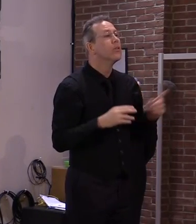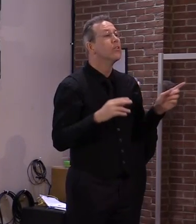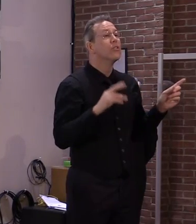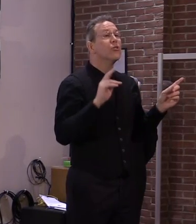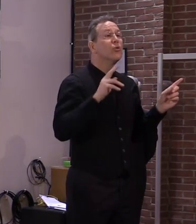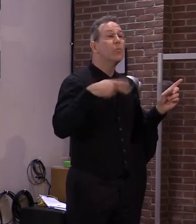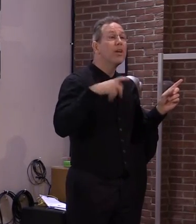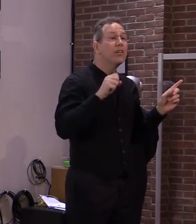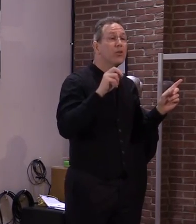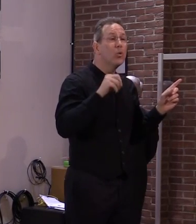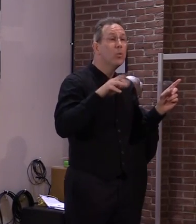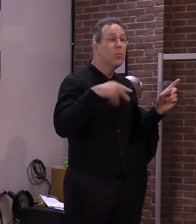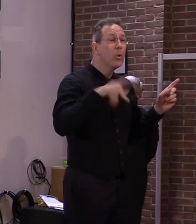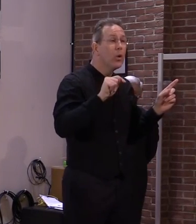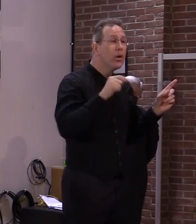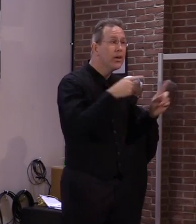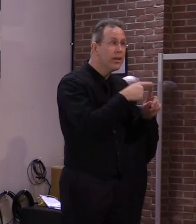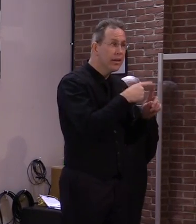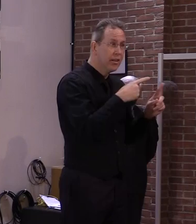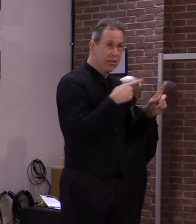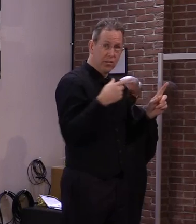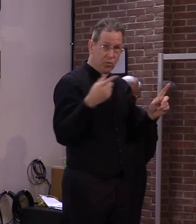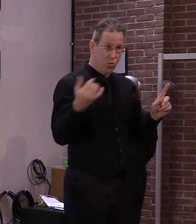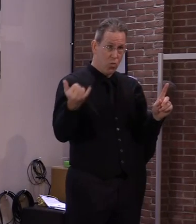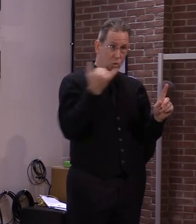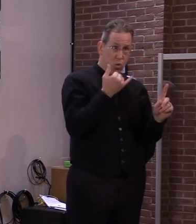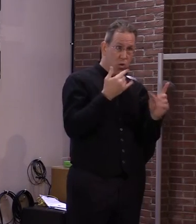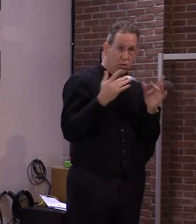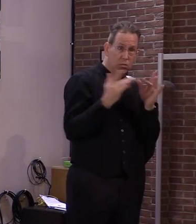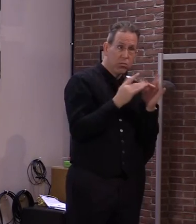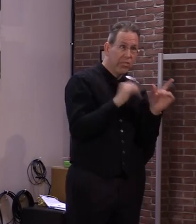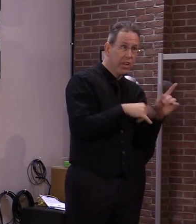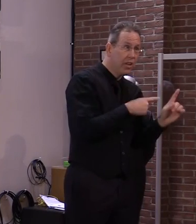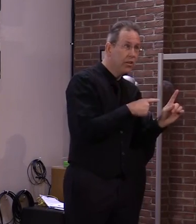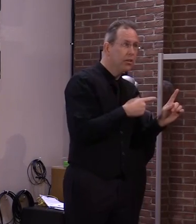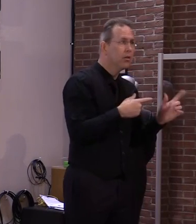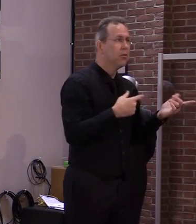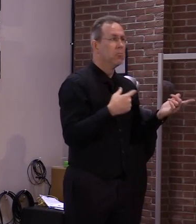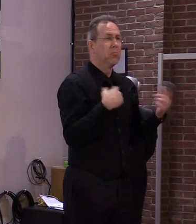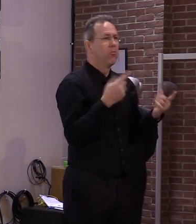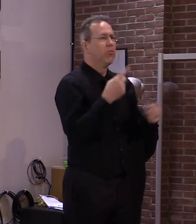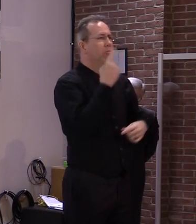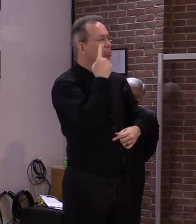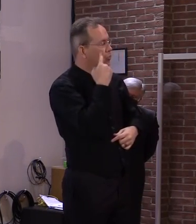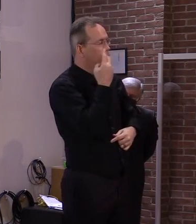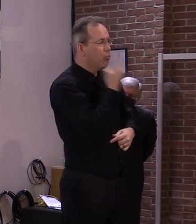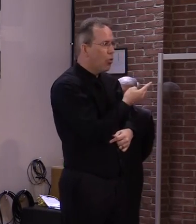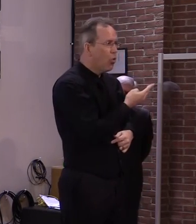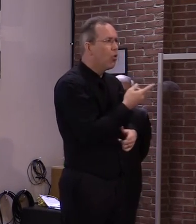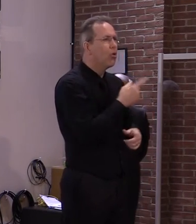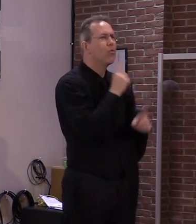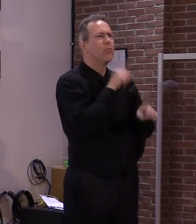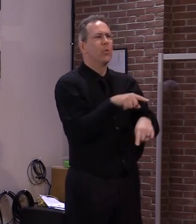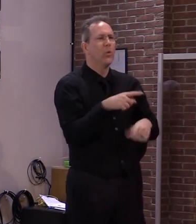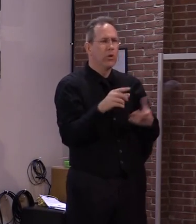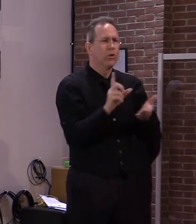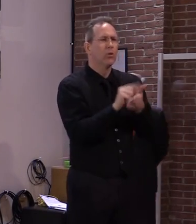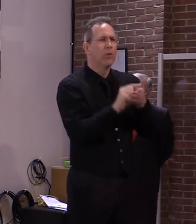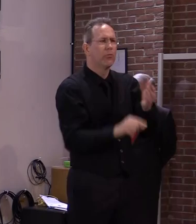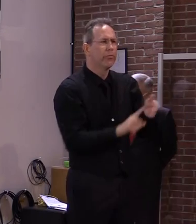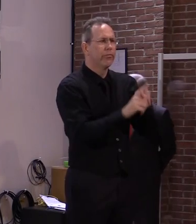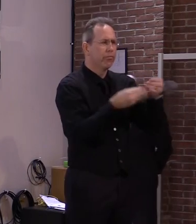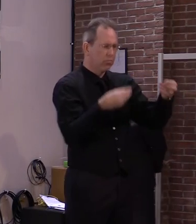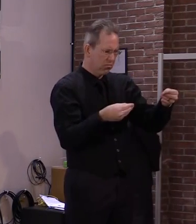that. So I wasn't aware of that. I learned about it on social media. And some of what your paper, I